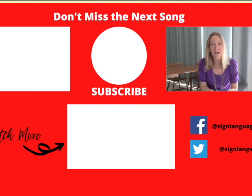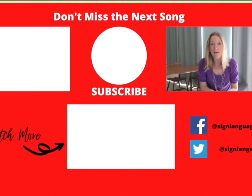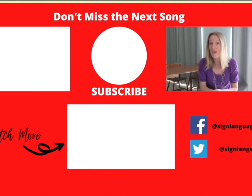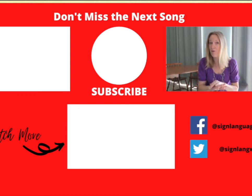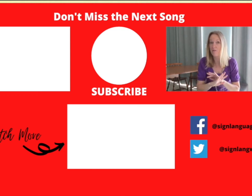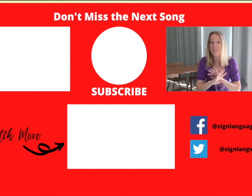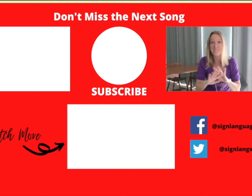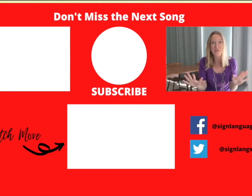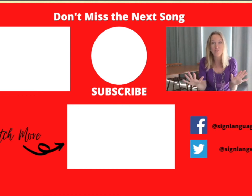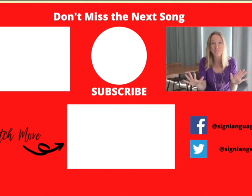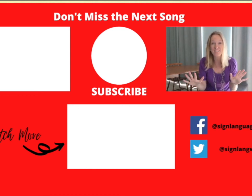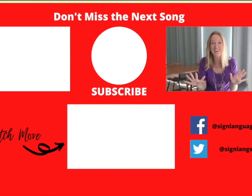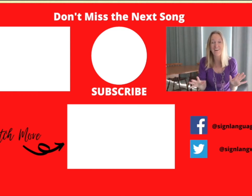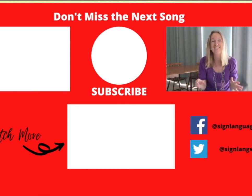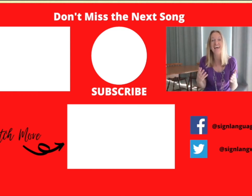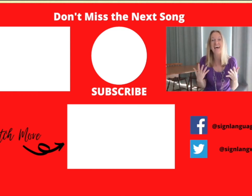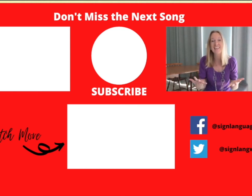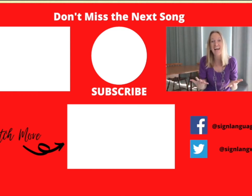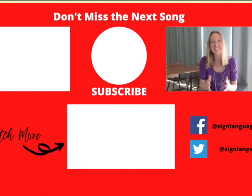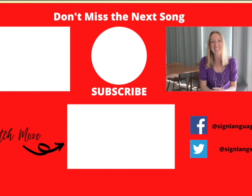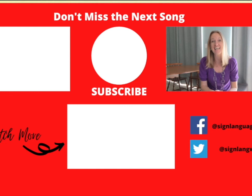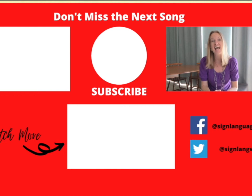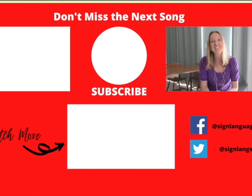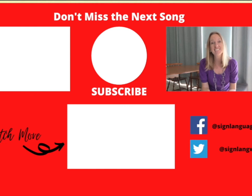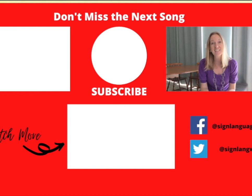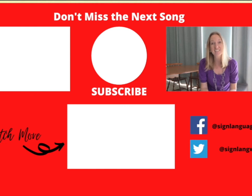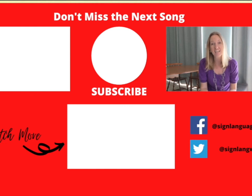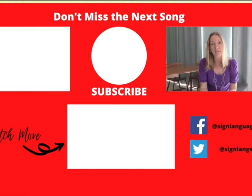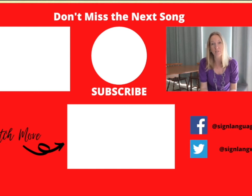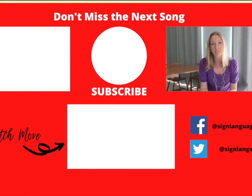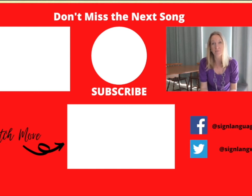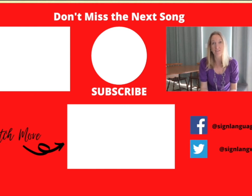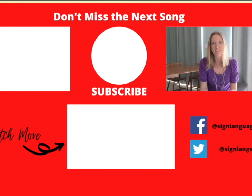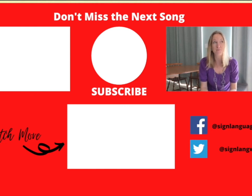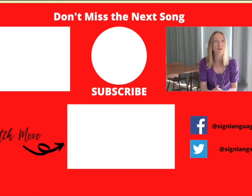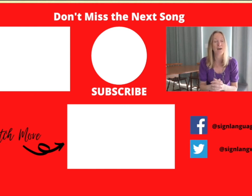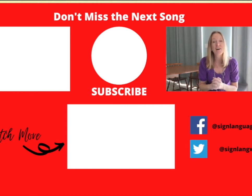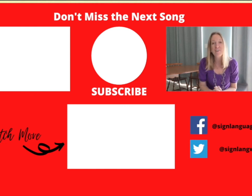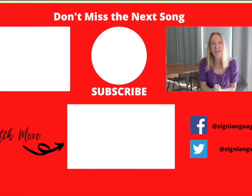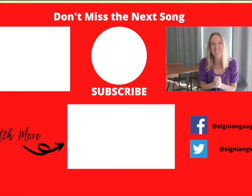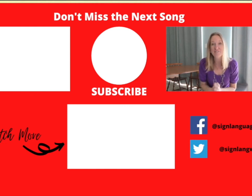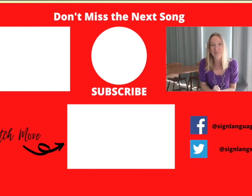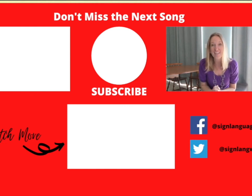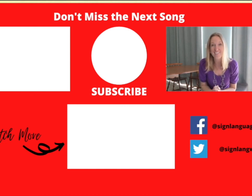That way you'll miss no future songs. And lastly, share Sign Language Worship on Facebook. Find a friend to learn